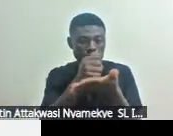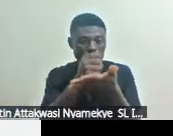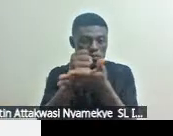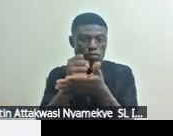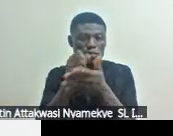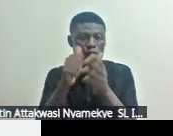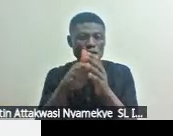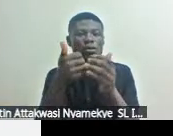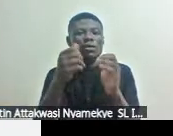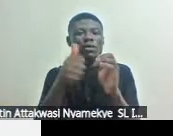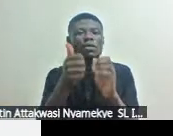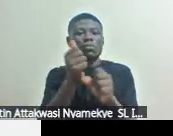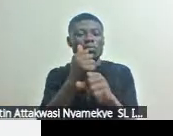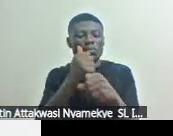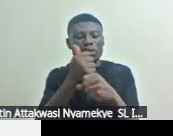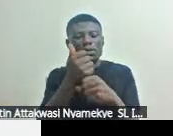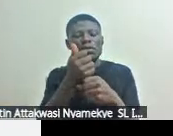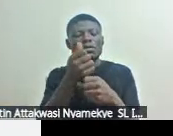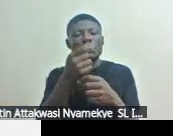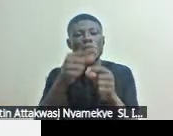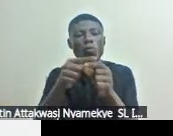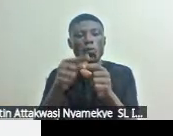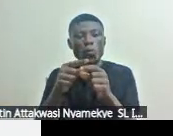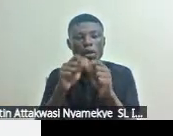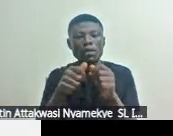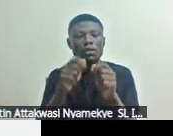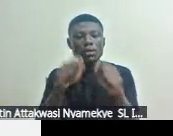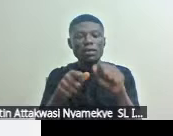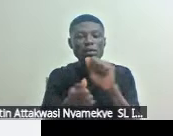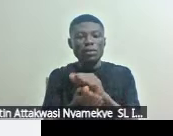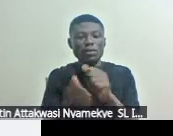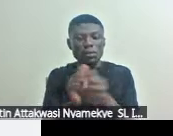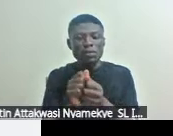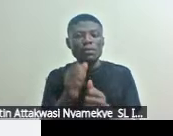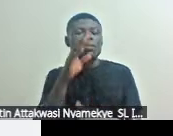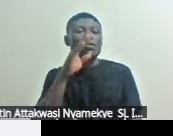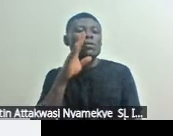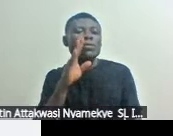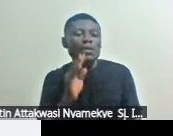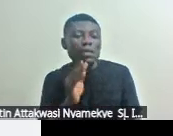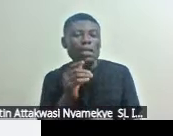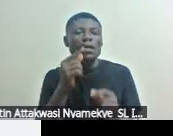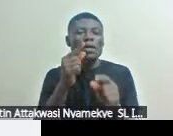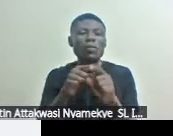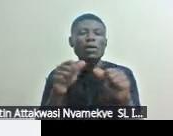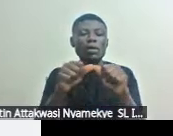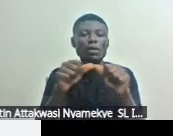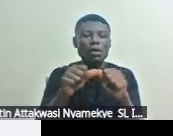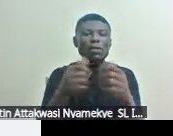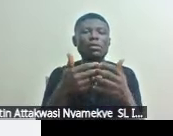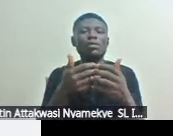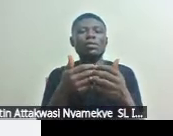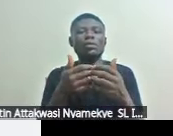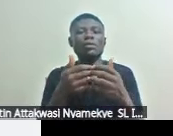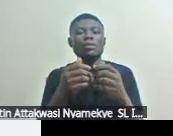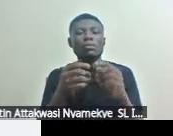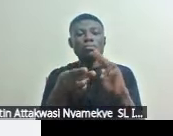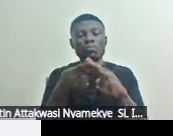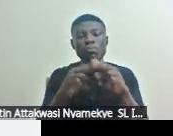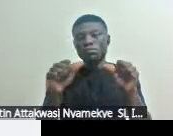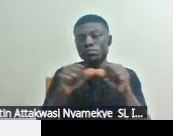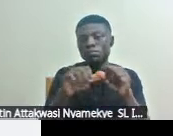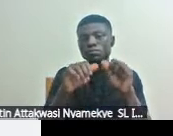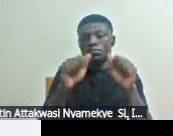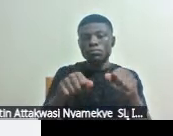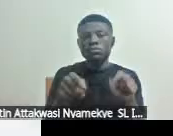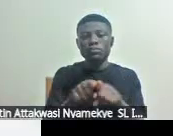extract the text for you. And you can change the colors, the fonts, the background, the size. You also have it read it